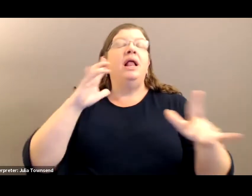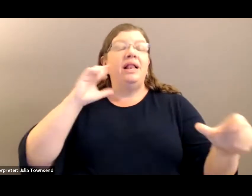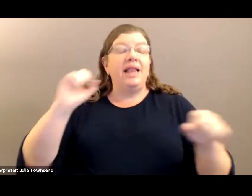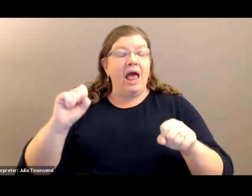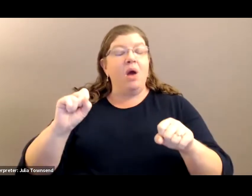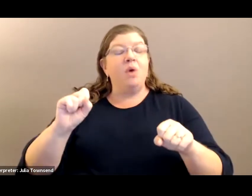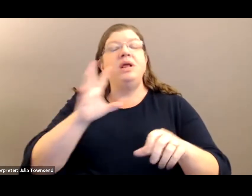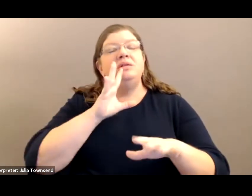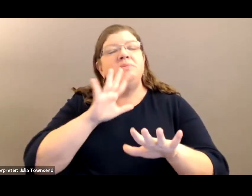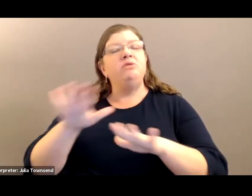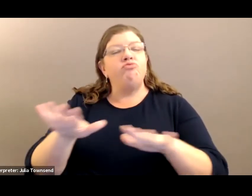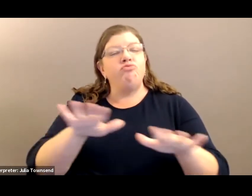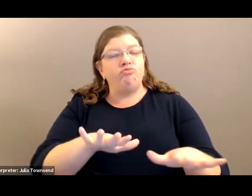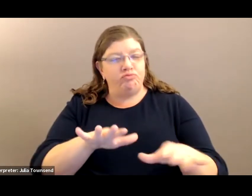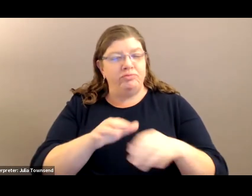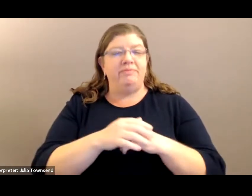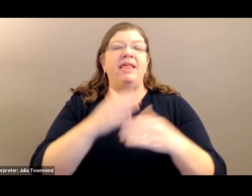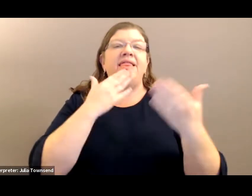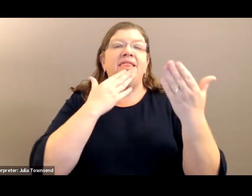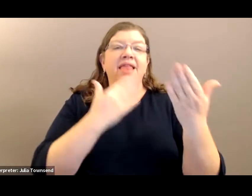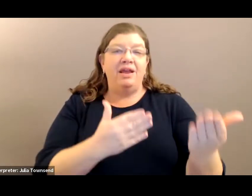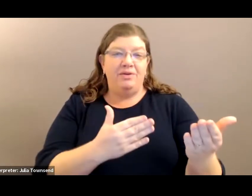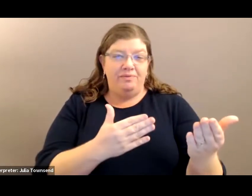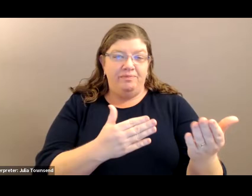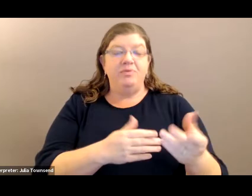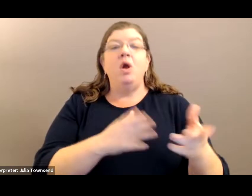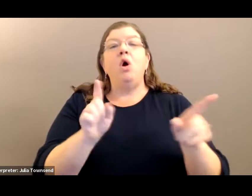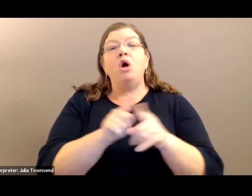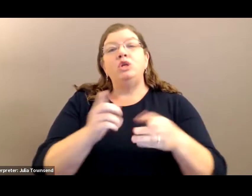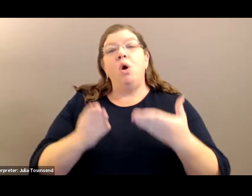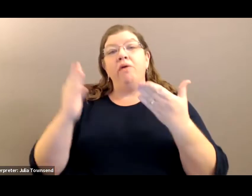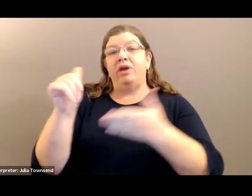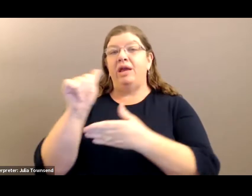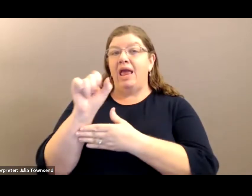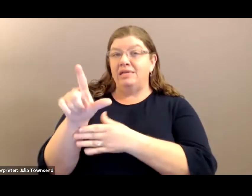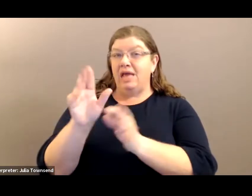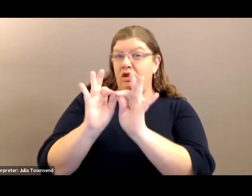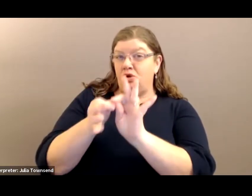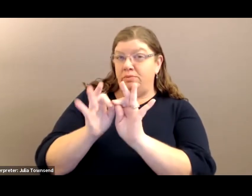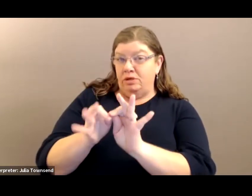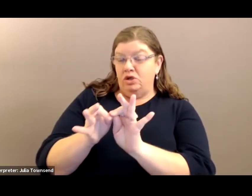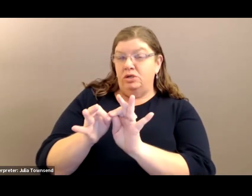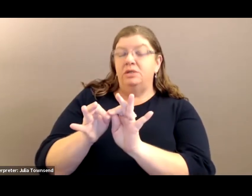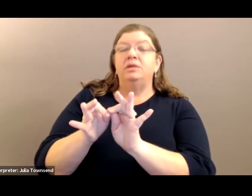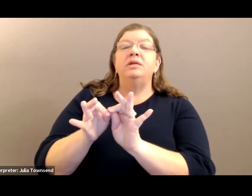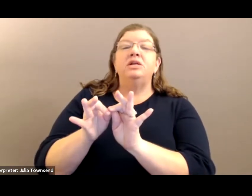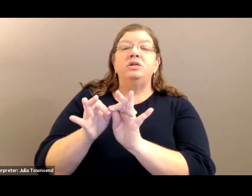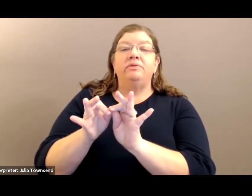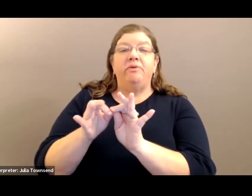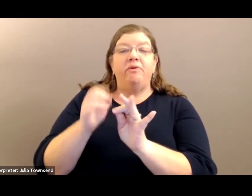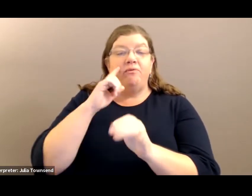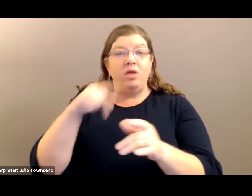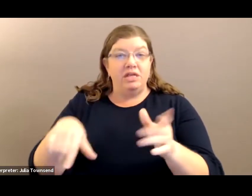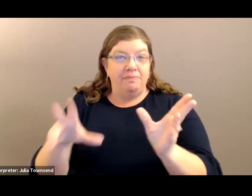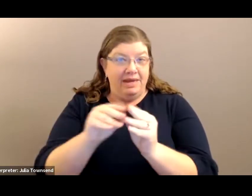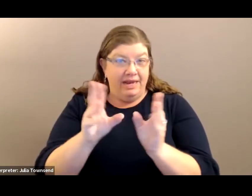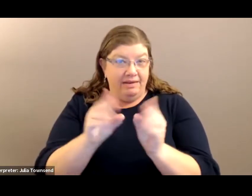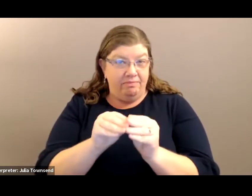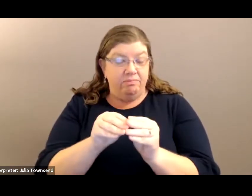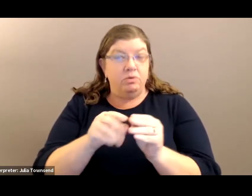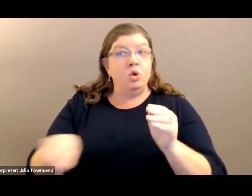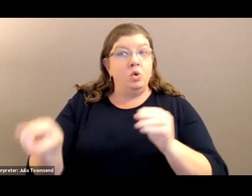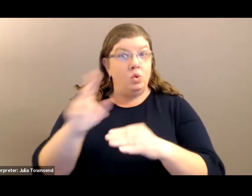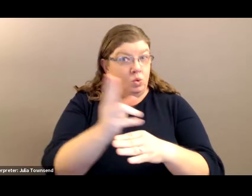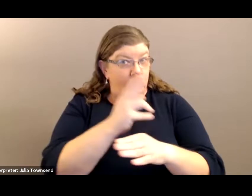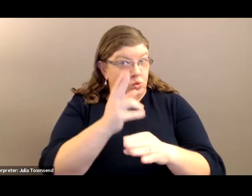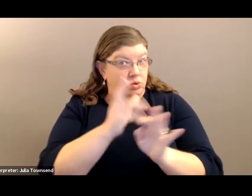moderate pace. Thank you. We are also offering American Sign Language ASL interpretation for this meeting. If you will be